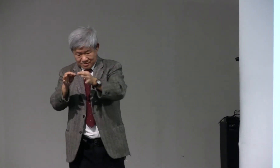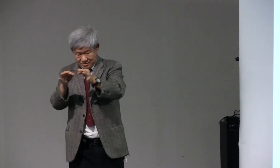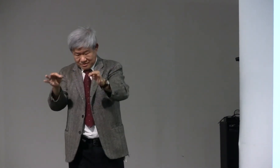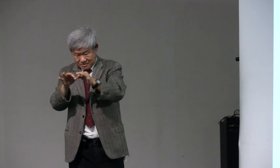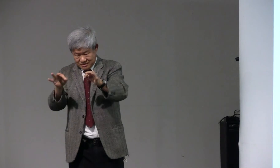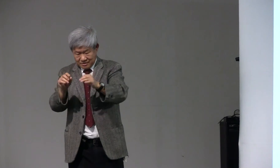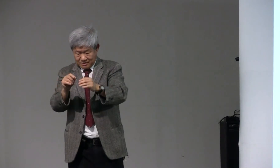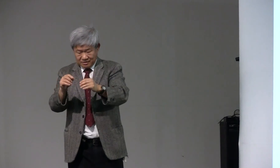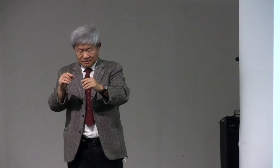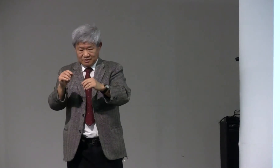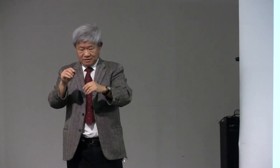measurements.